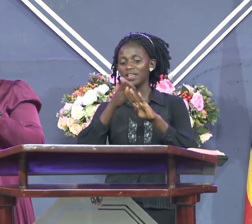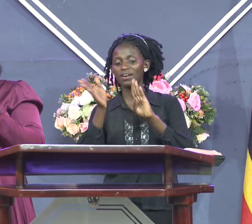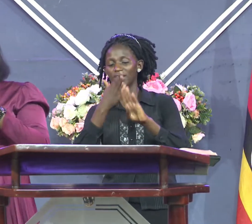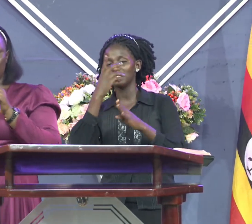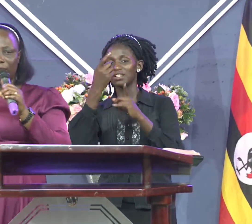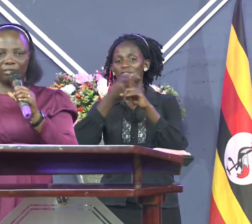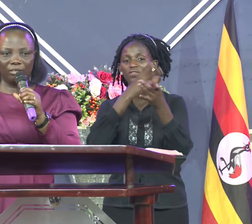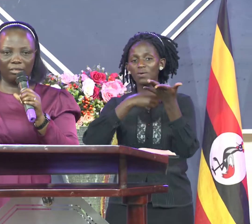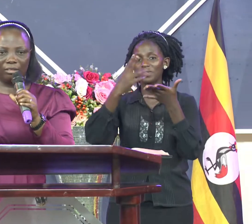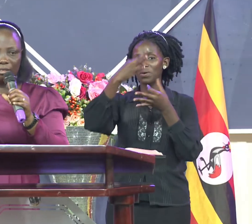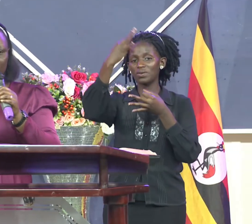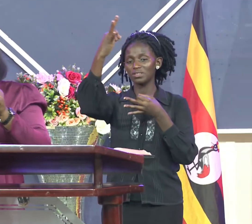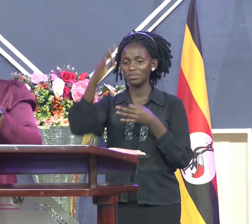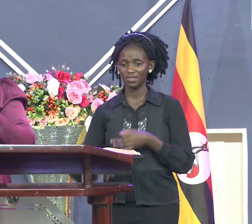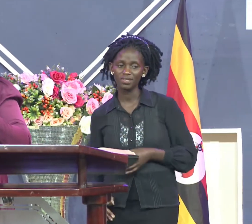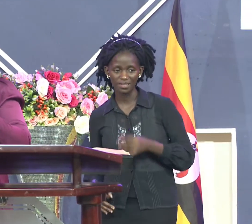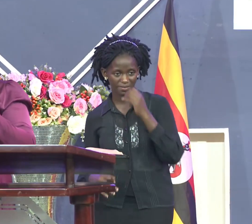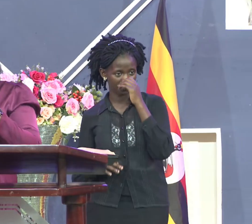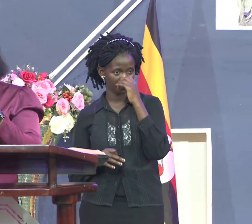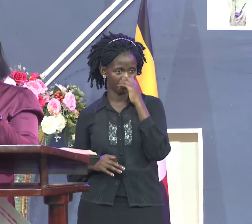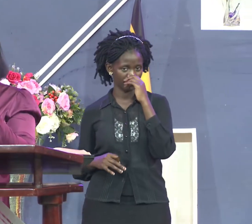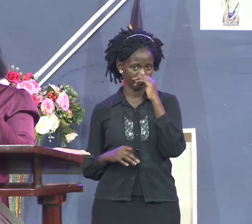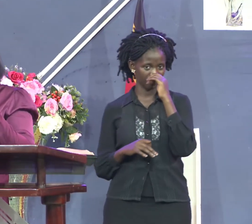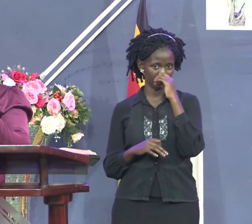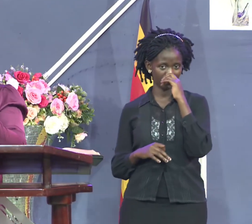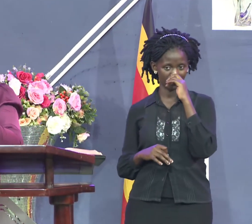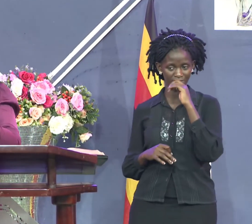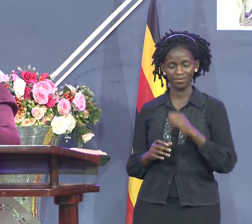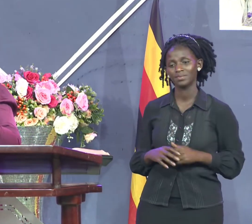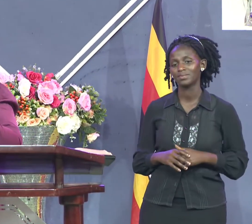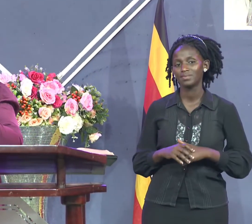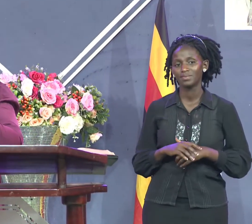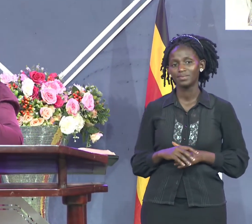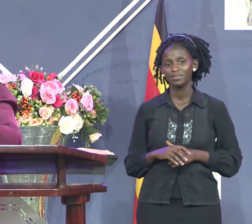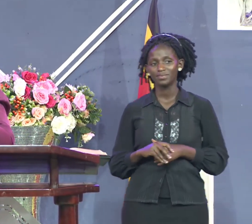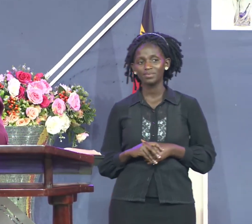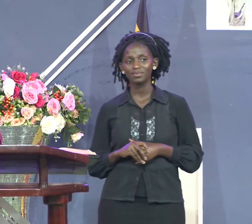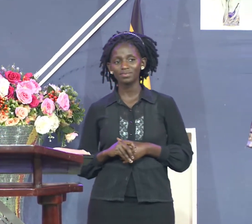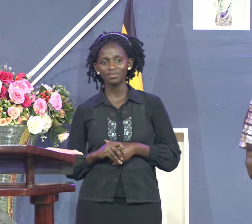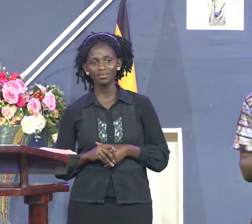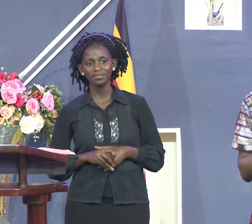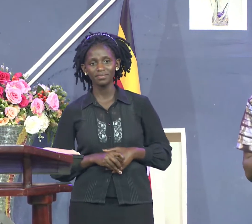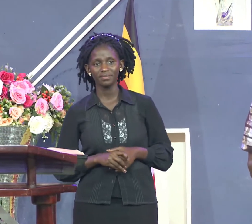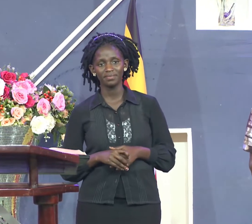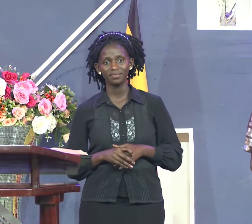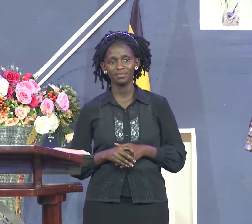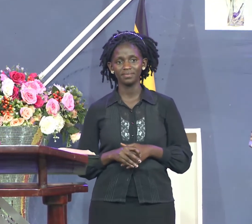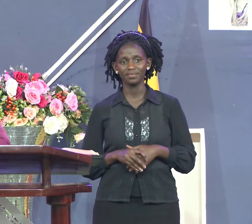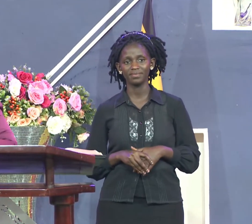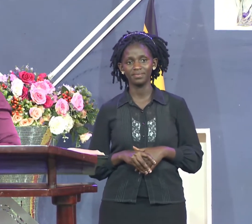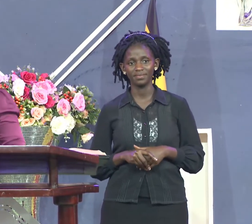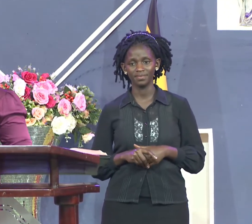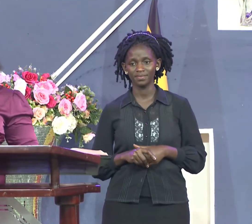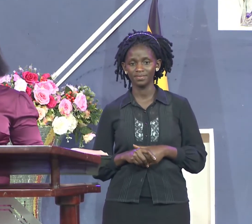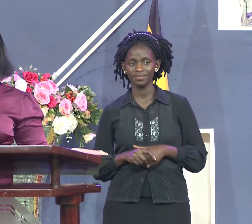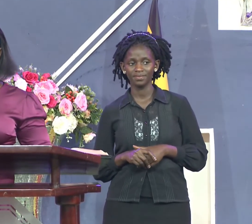you cannot cross over using that thread unless the Holy Spirit guides you and tells you everything to do at a given time.